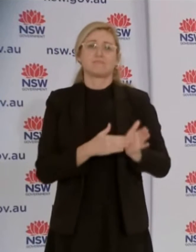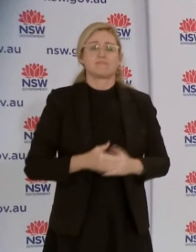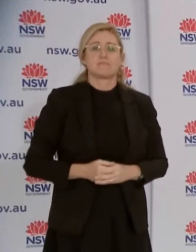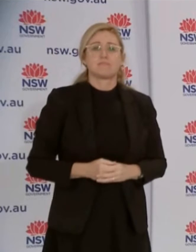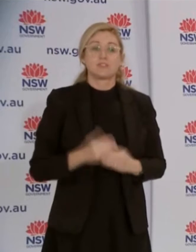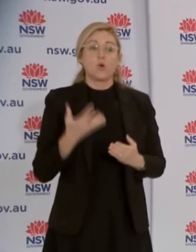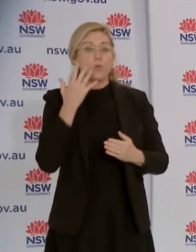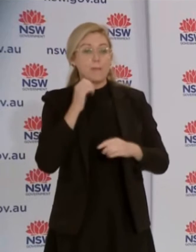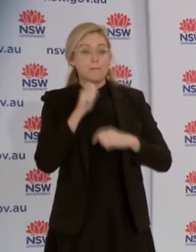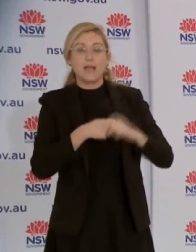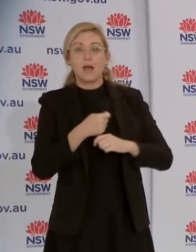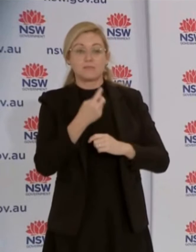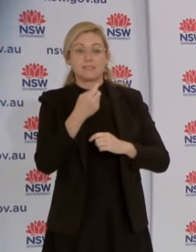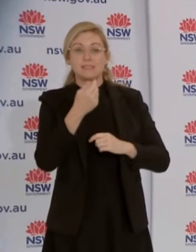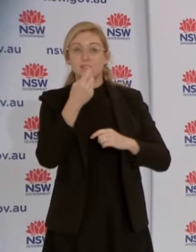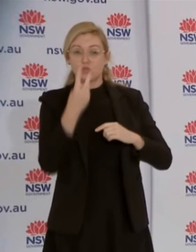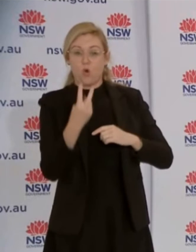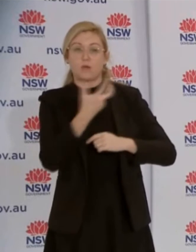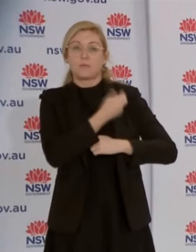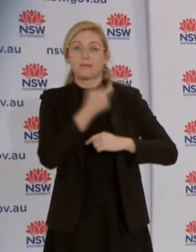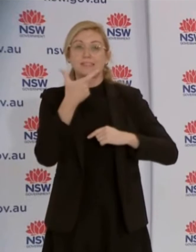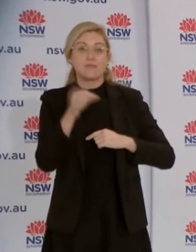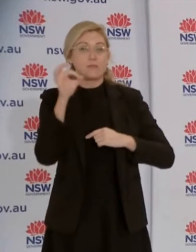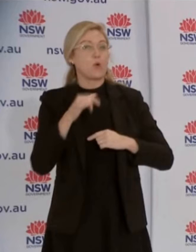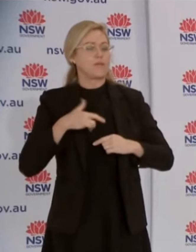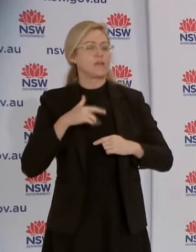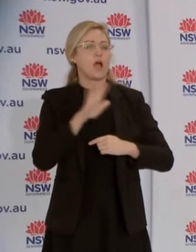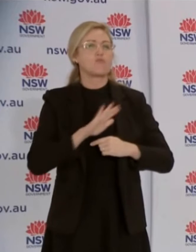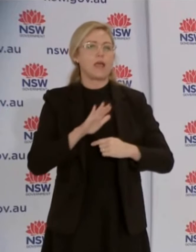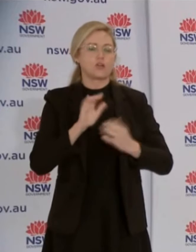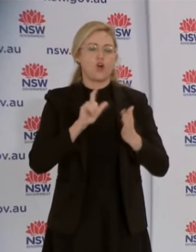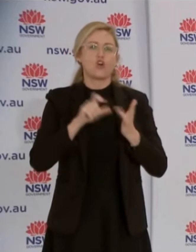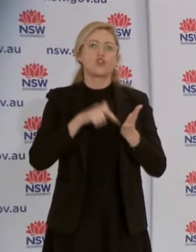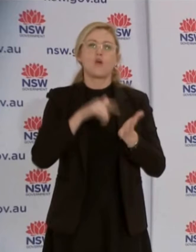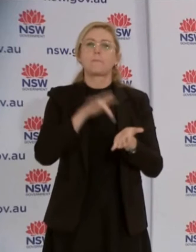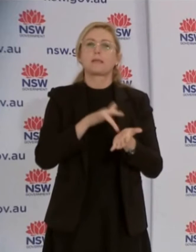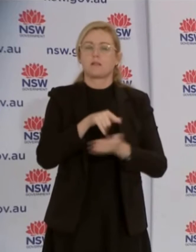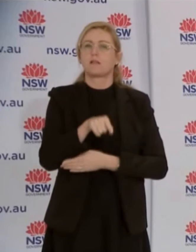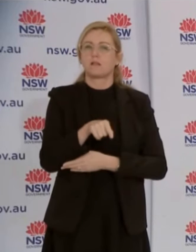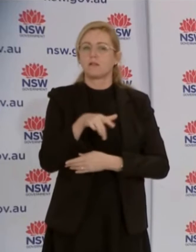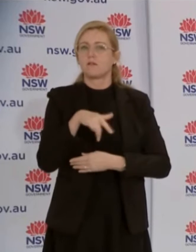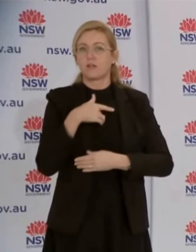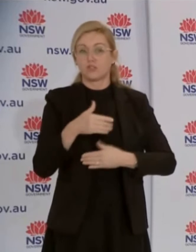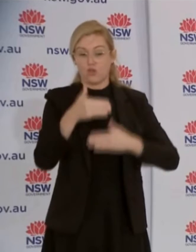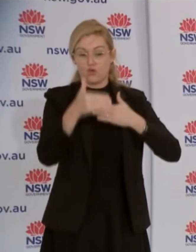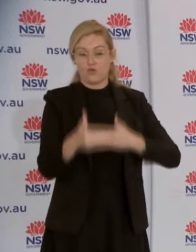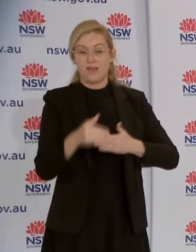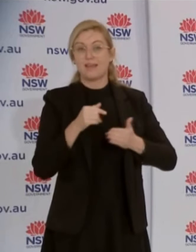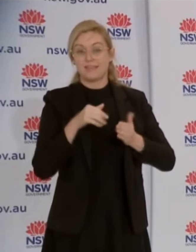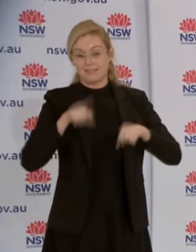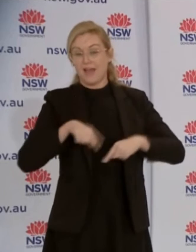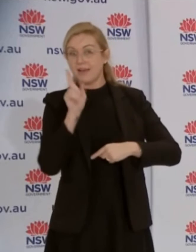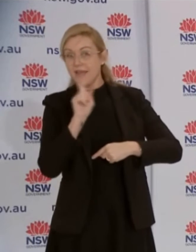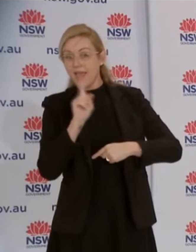the double dose 70% we envisage will happen around mid-October. So we have between now and then to really focus on those communities who may not